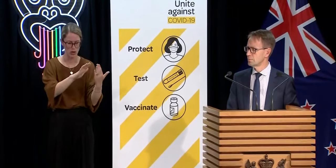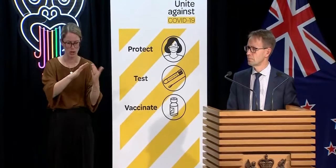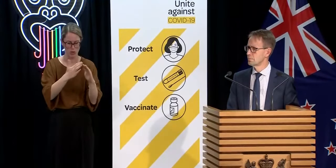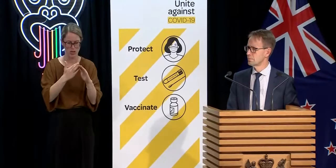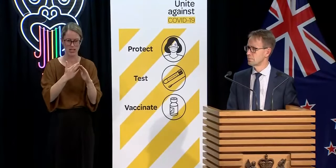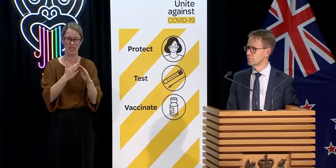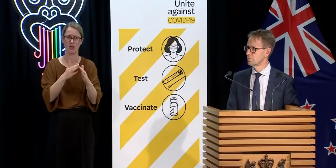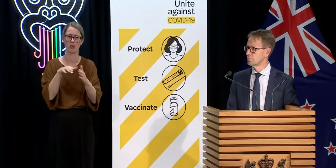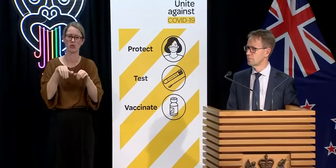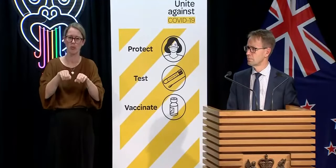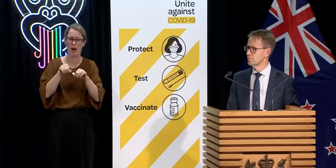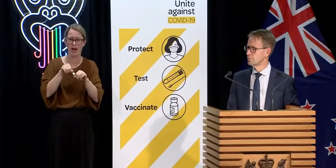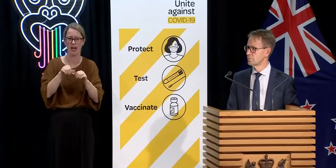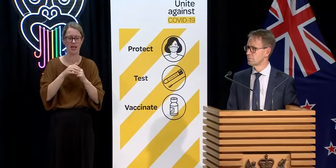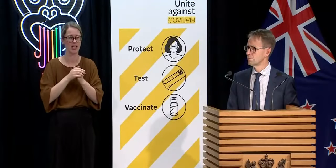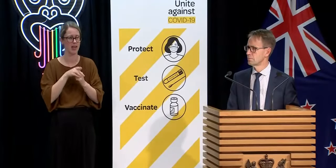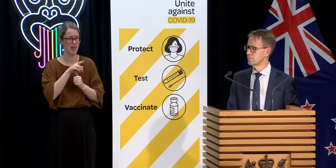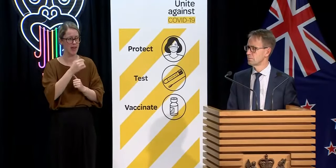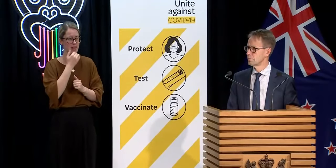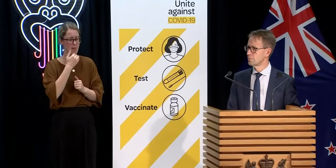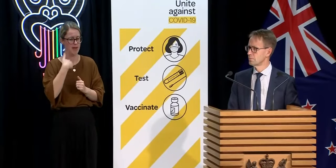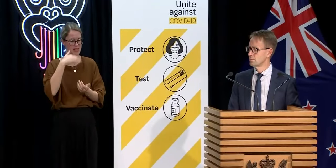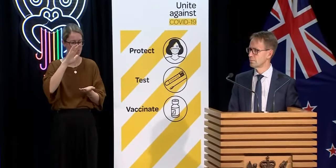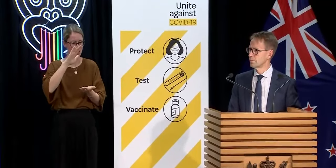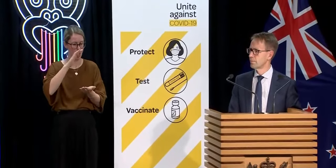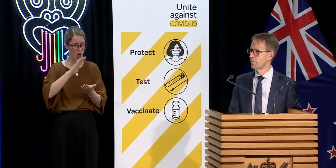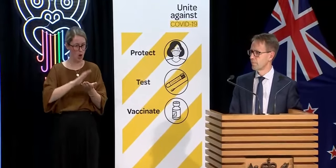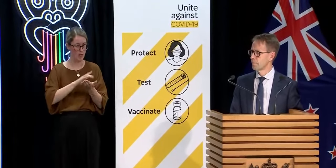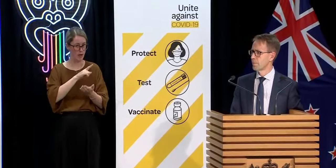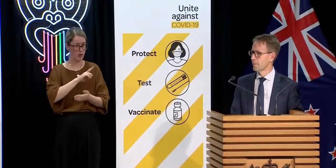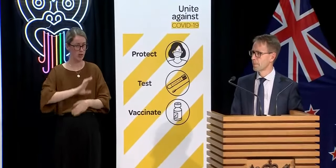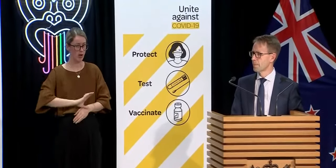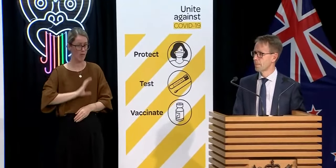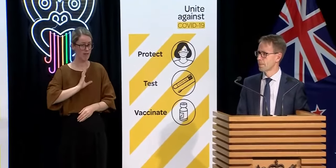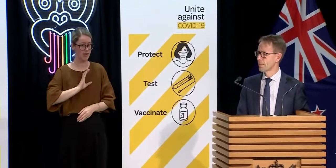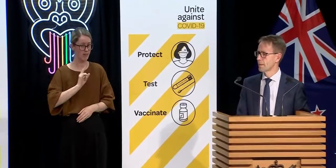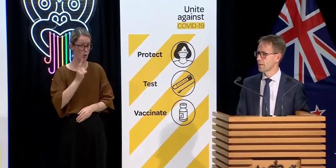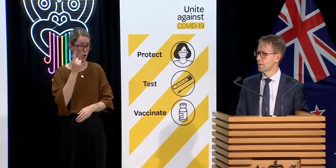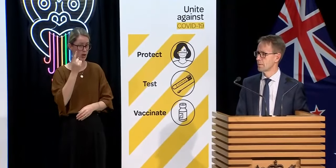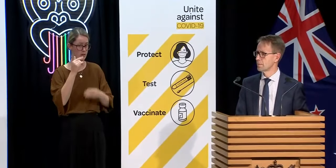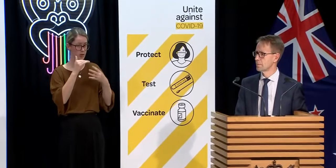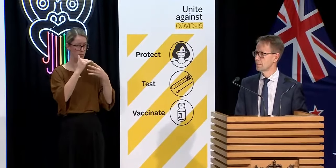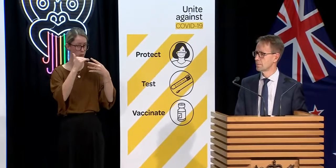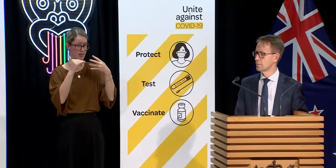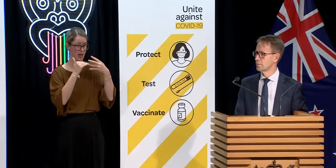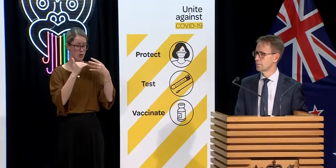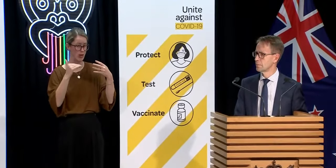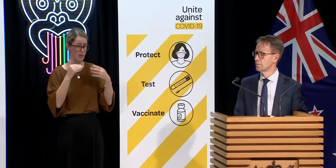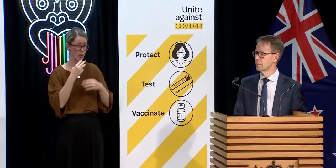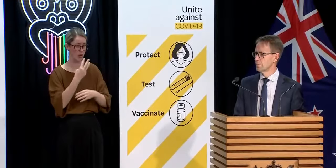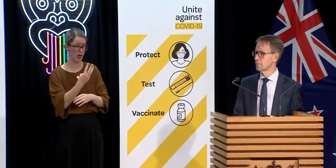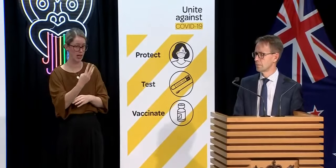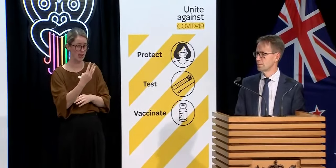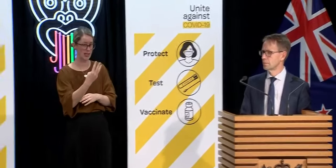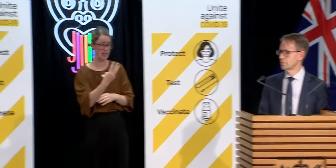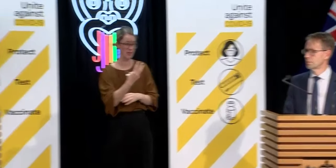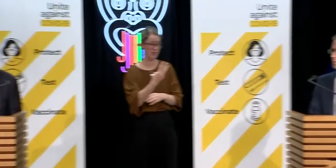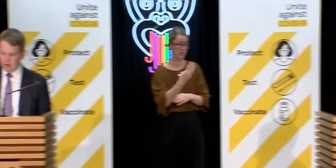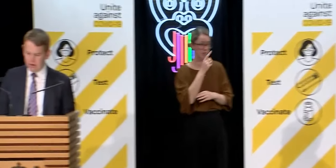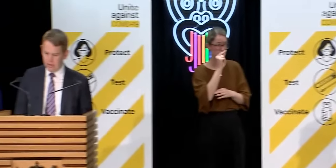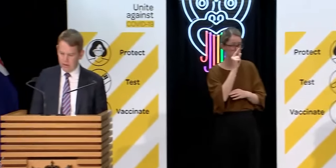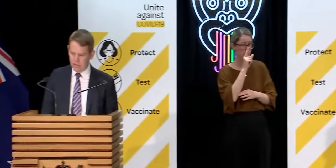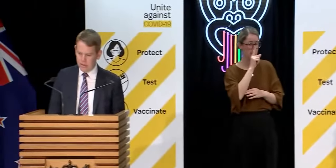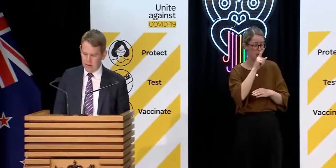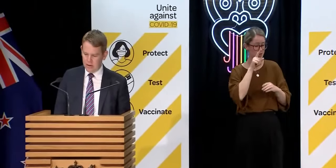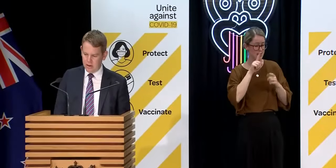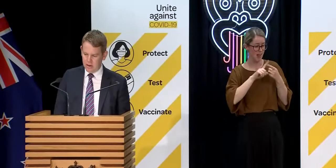a few. How low does that number need to go for you to feel confident putting Auckland in level 3, with this likelihood that there might still